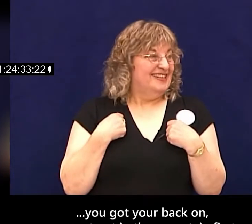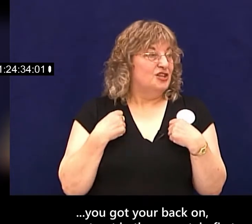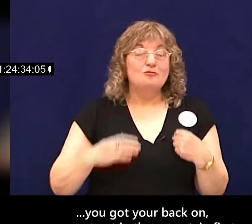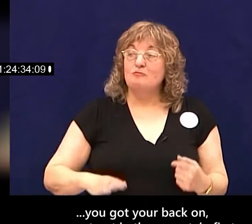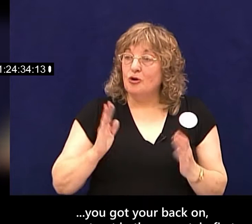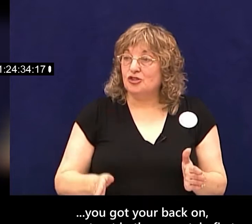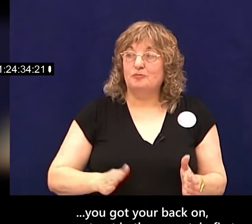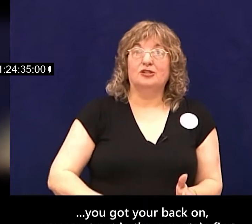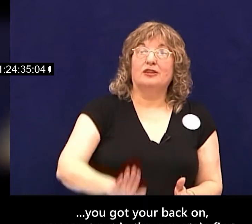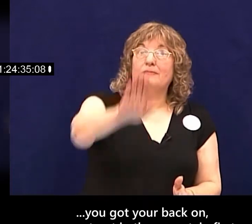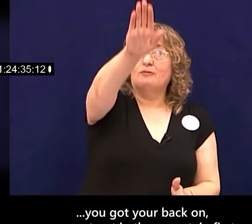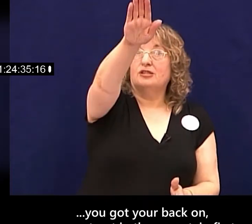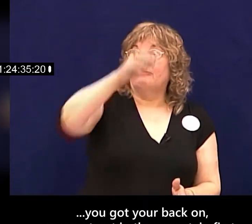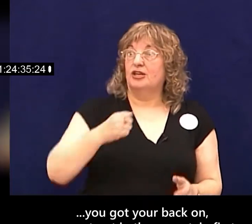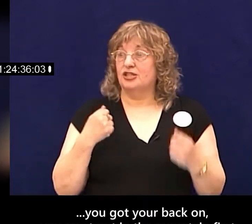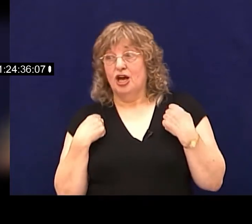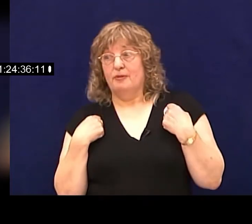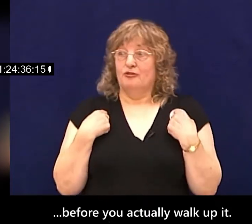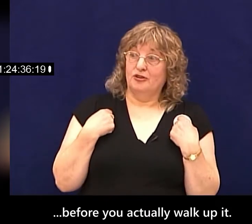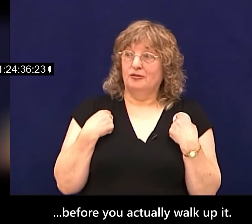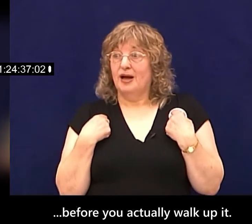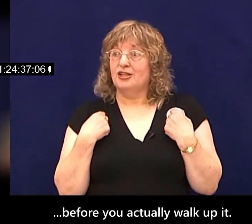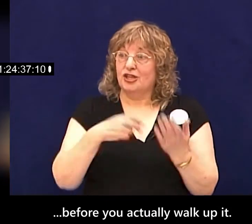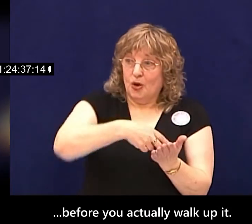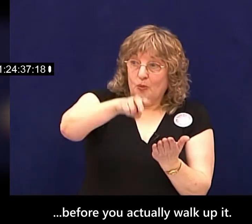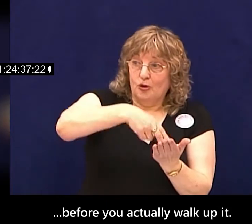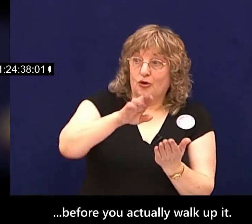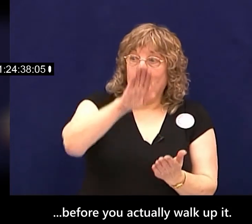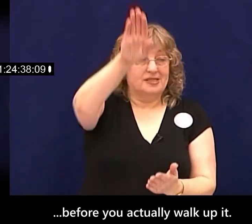you must put in the mountain first before you actually walk up it.